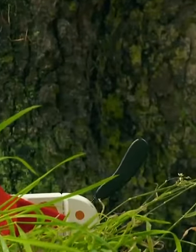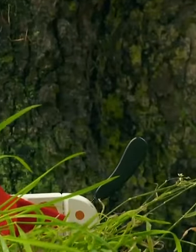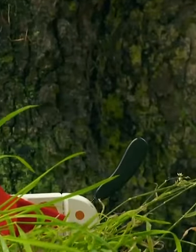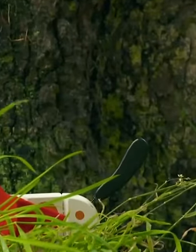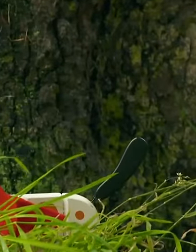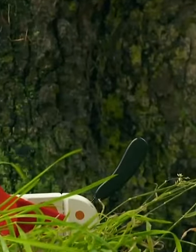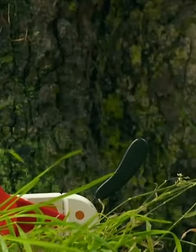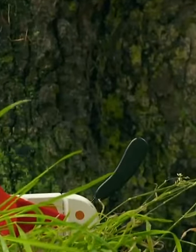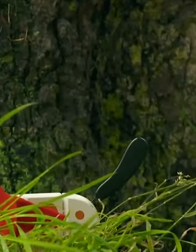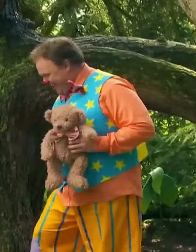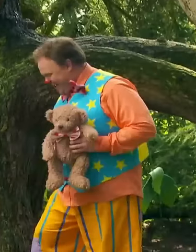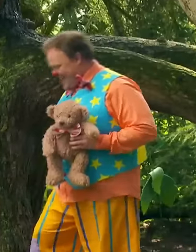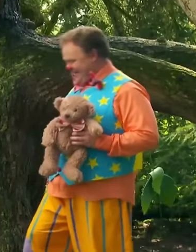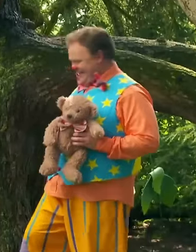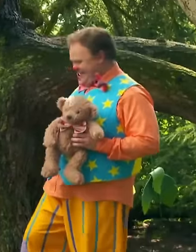Found you, the puppy!